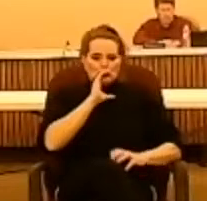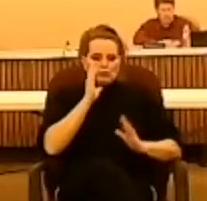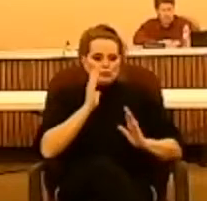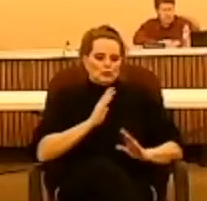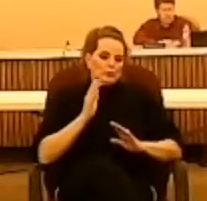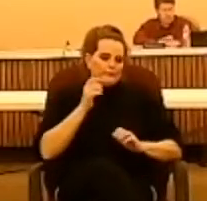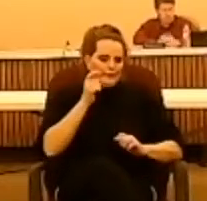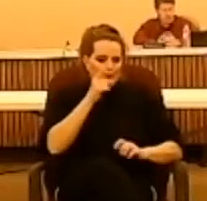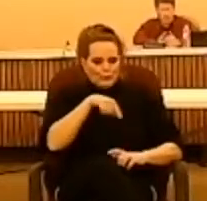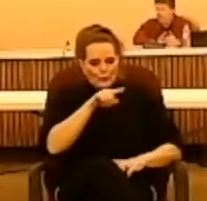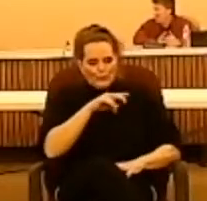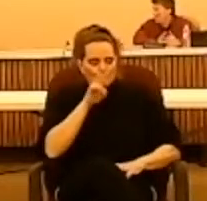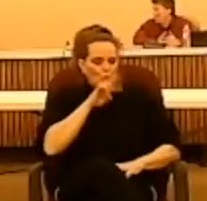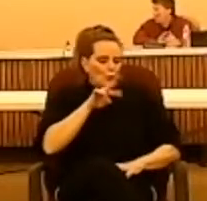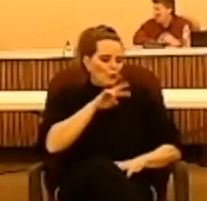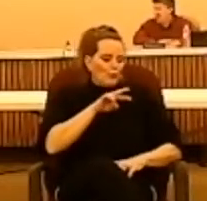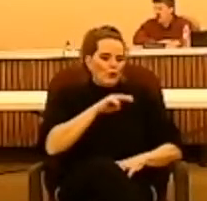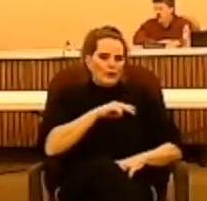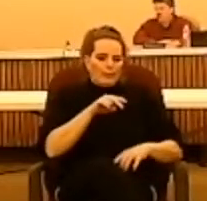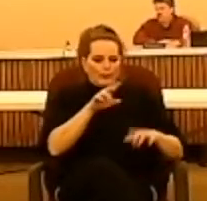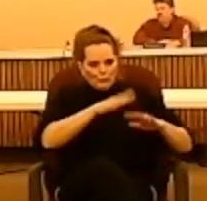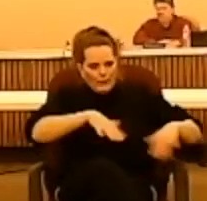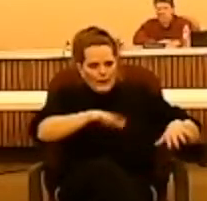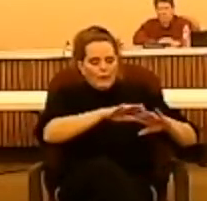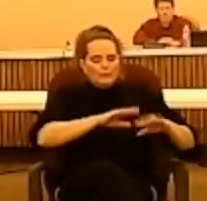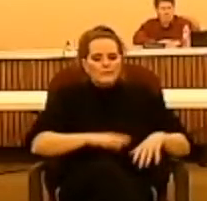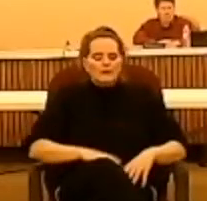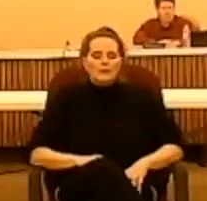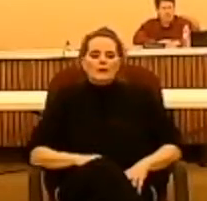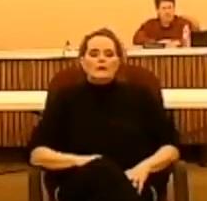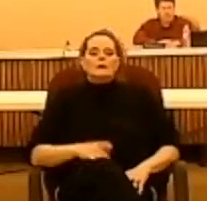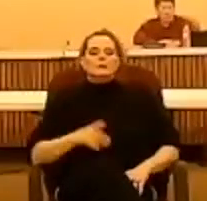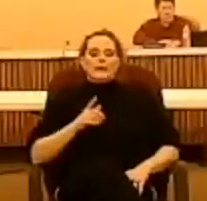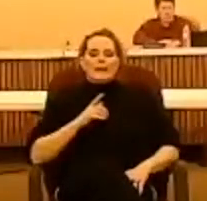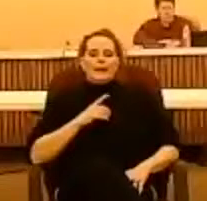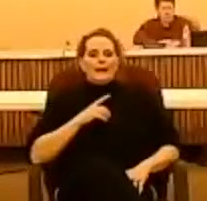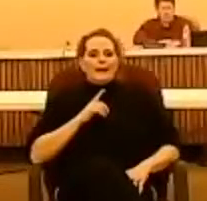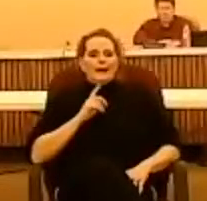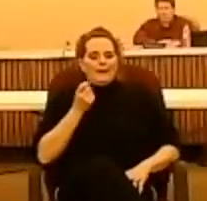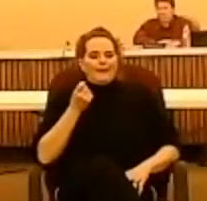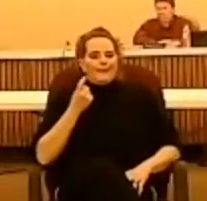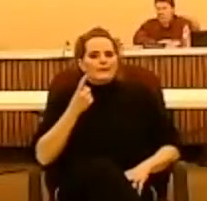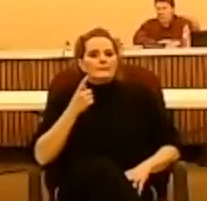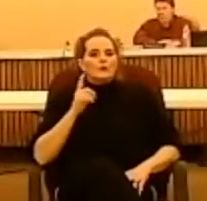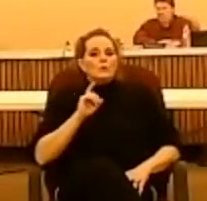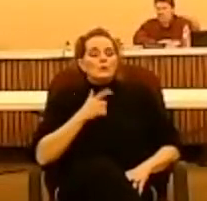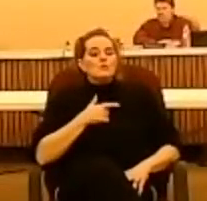them in writing, and we purposefully used